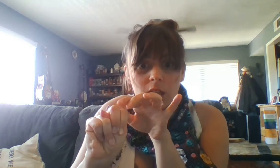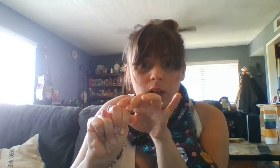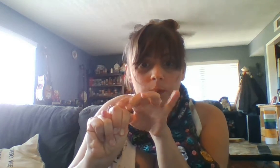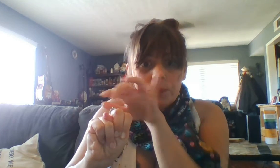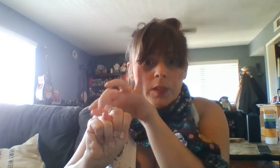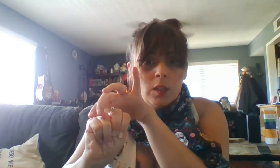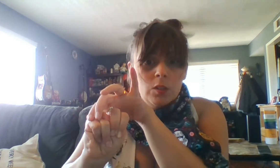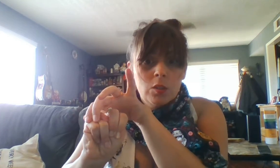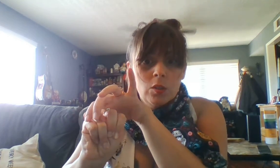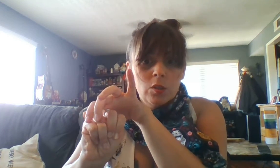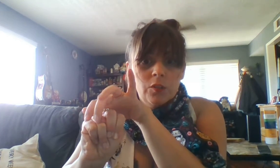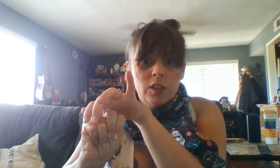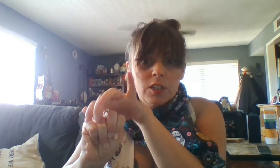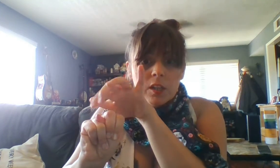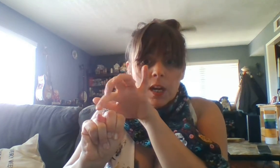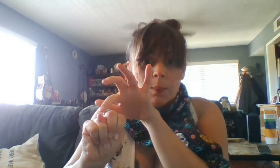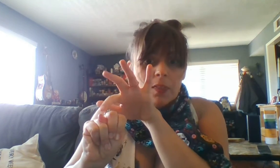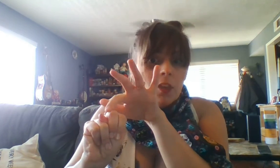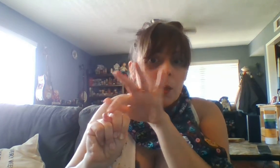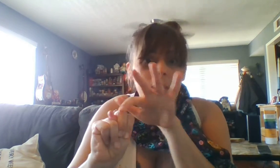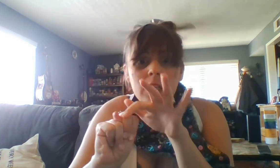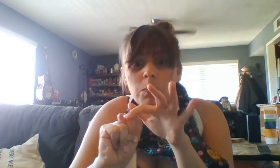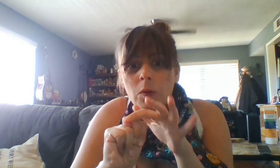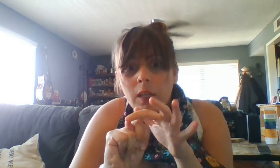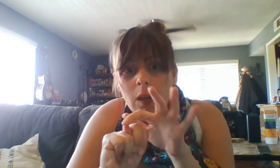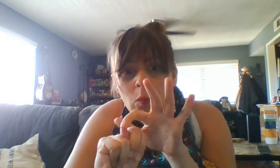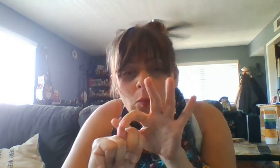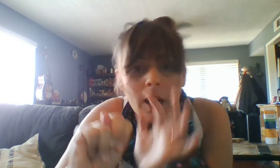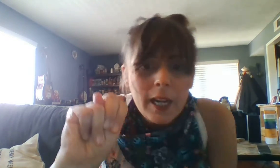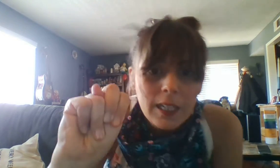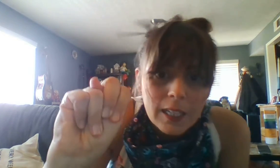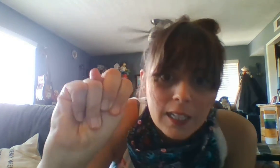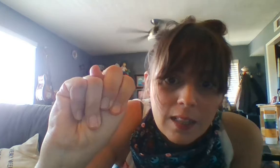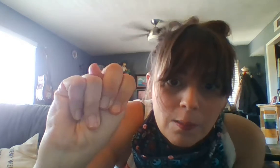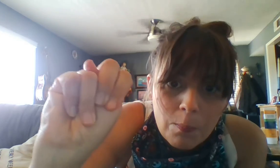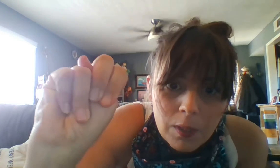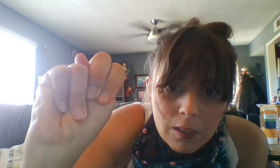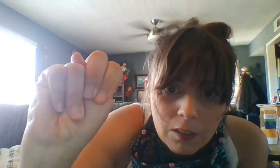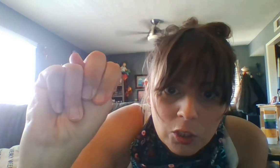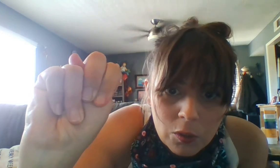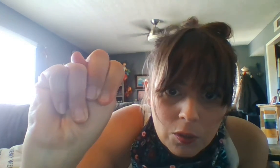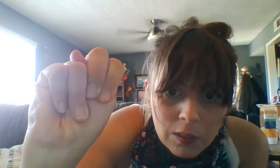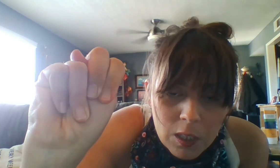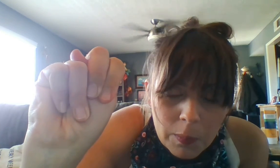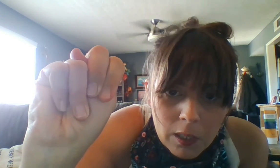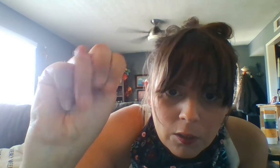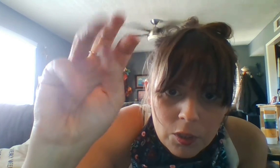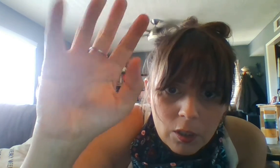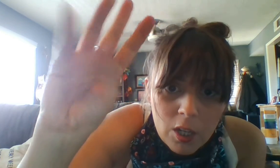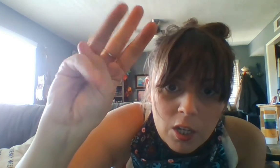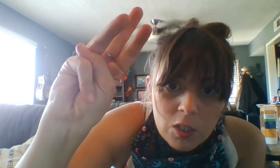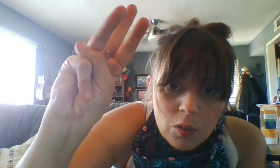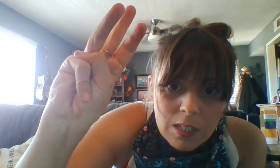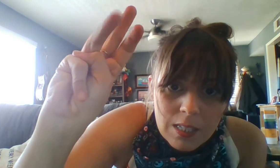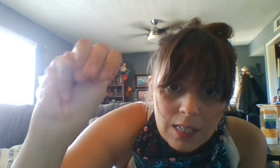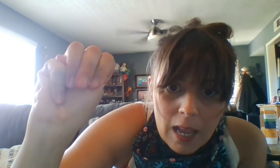here, 2 fingers here, and my thumb is poking out right in the middle. I'll show you a little bit closer. So this is